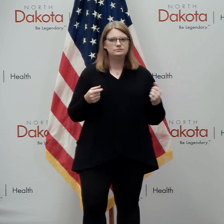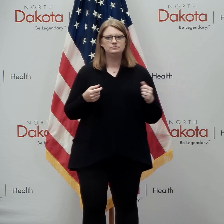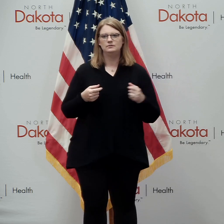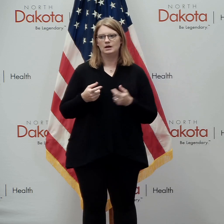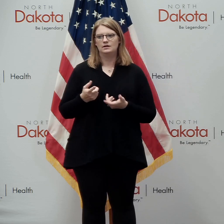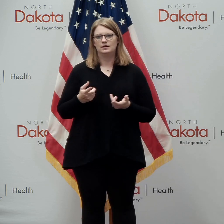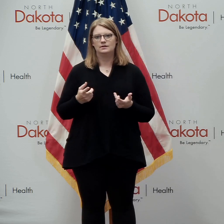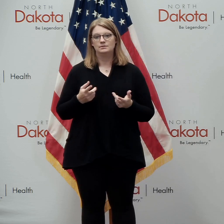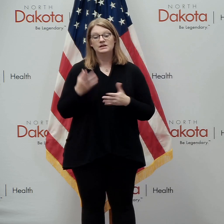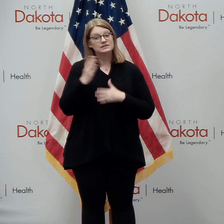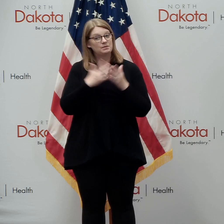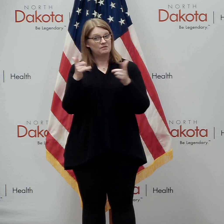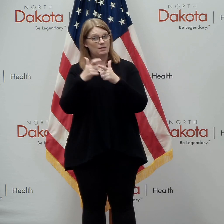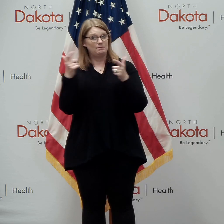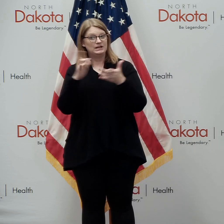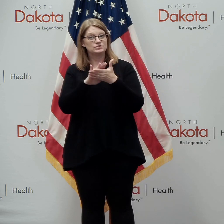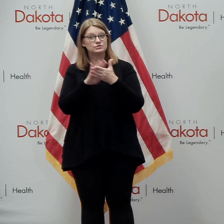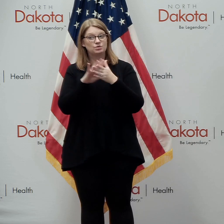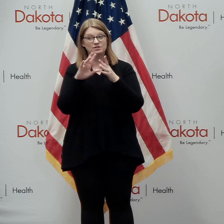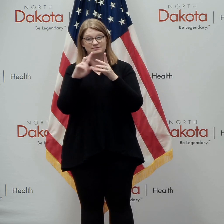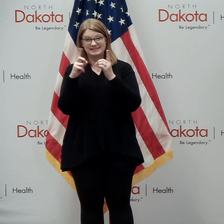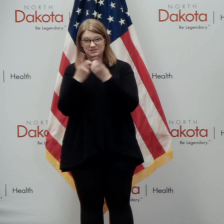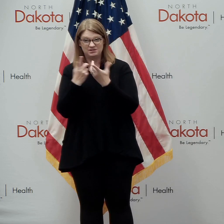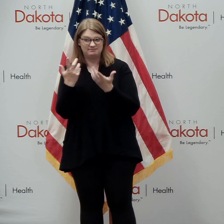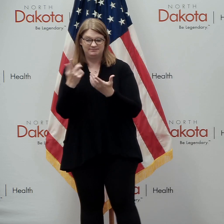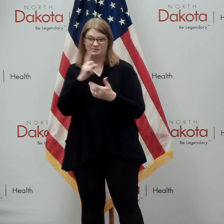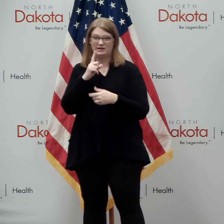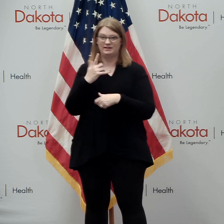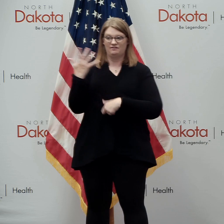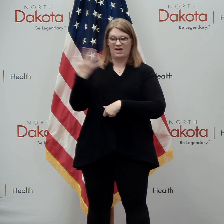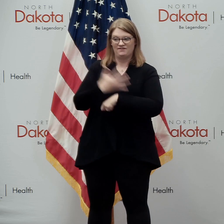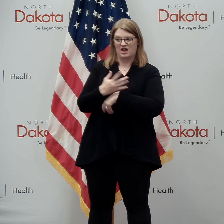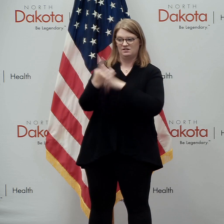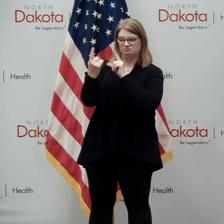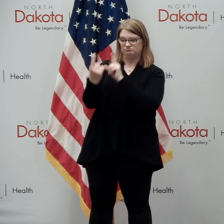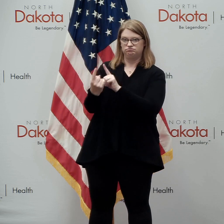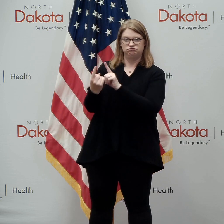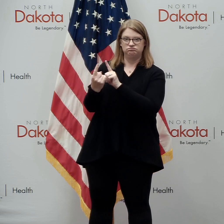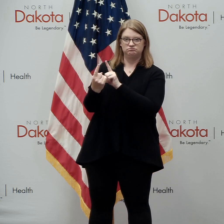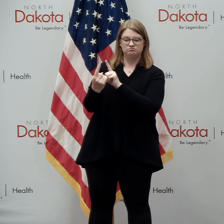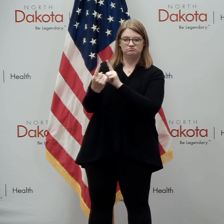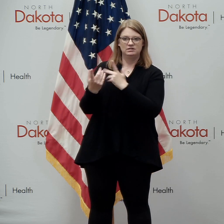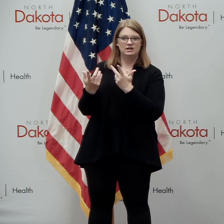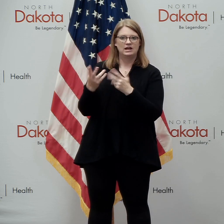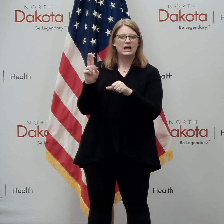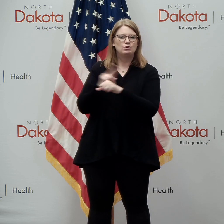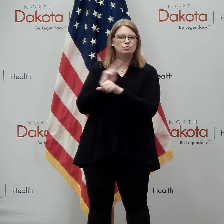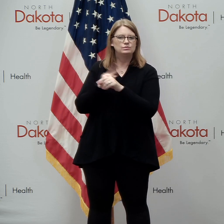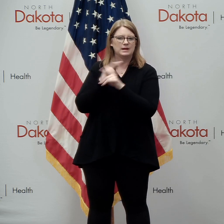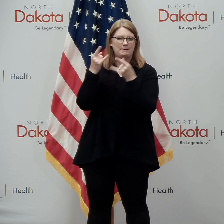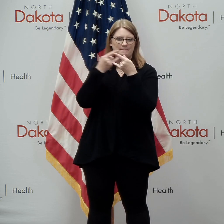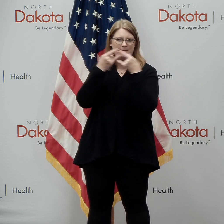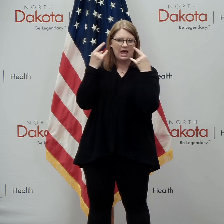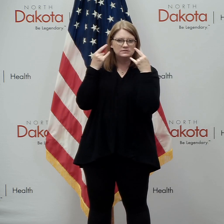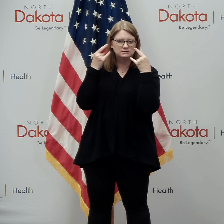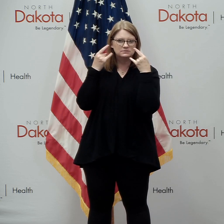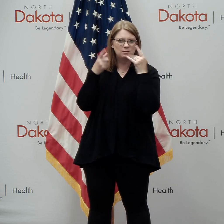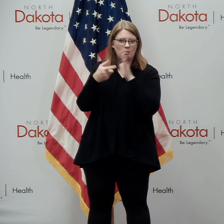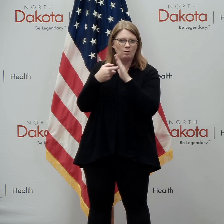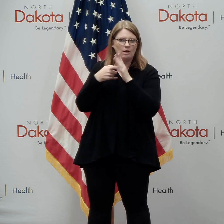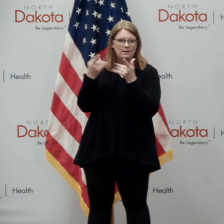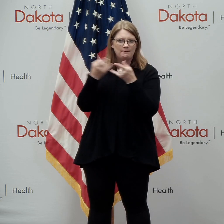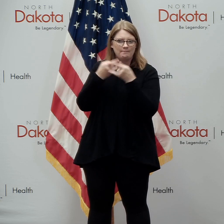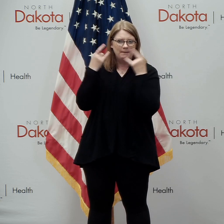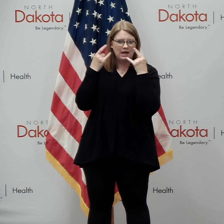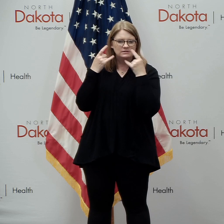even some of our larger school districts that are doing 5 days in-person learning and using a masking strategy to help do